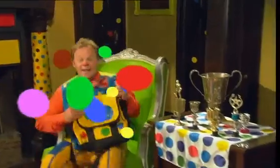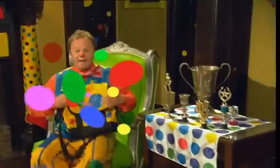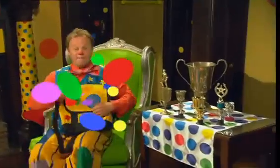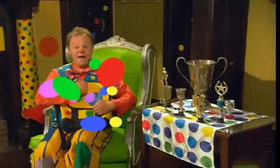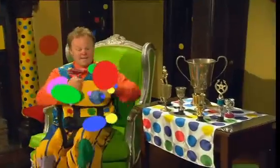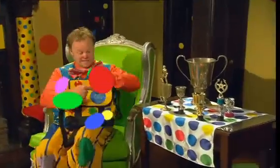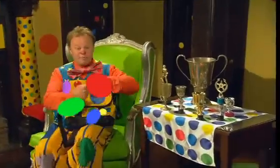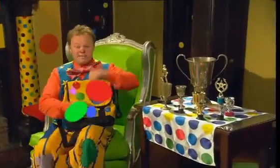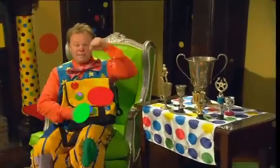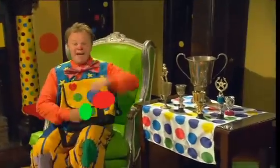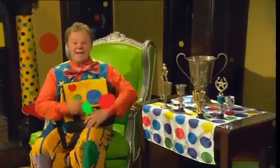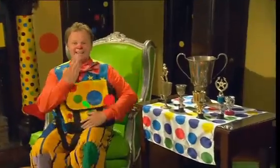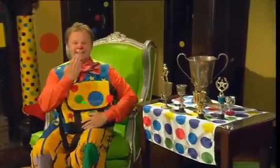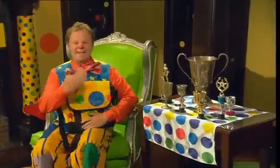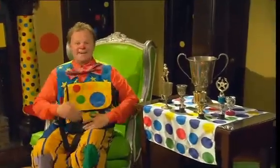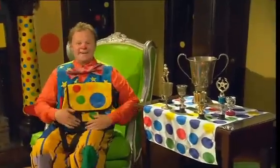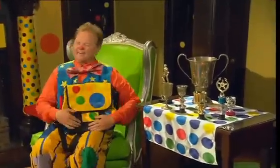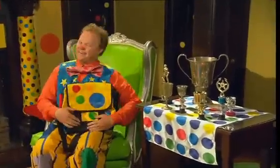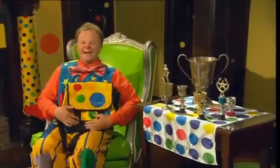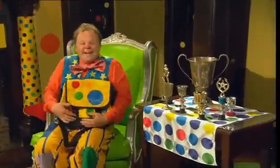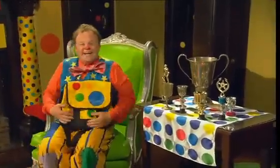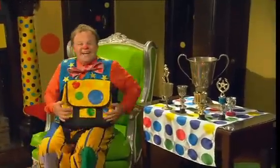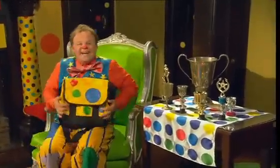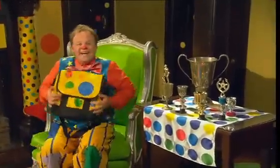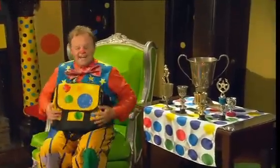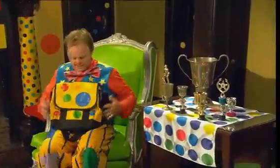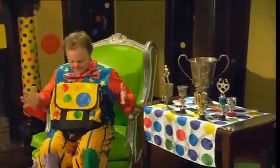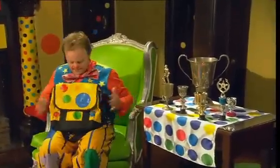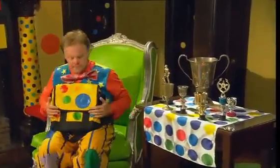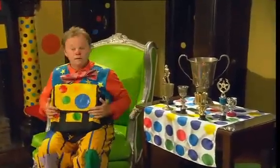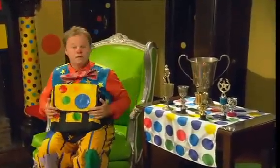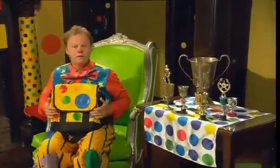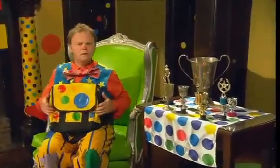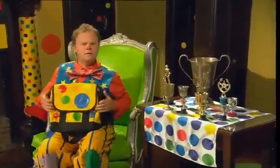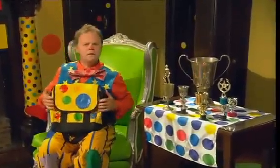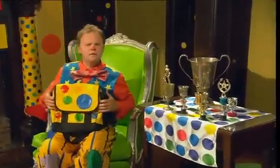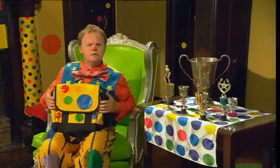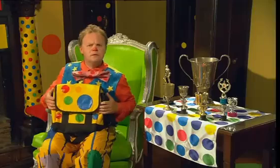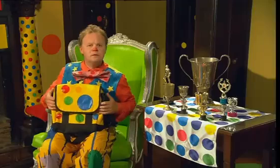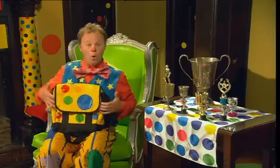Aha! My spotty bag, thank you! Look inside, Mr. Tumble. There's a present for